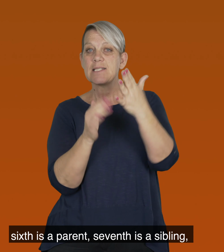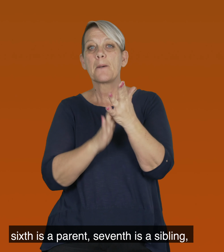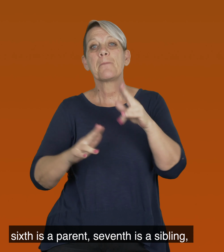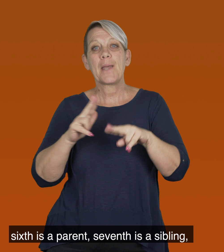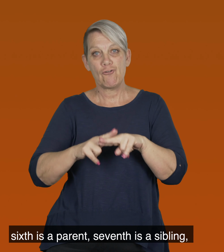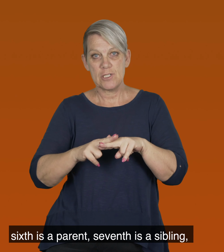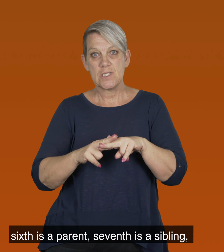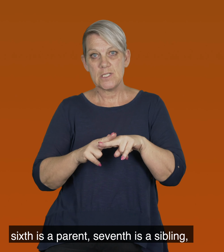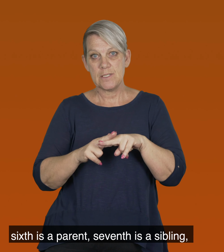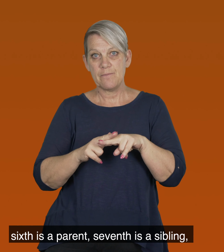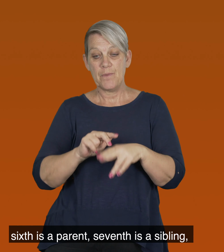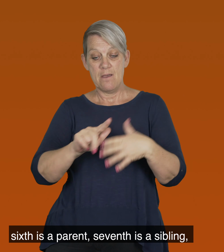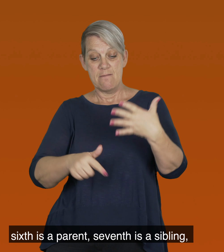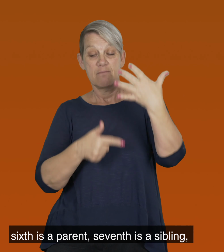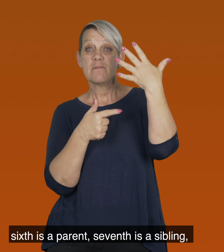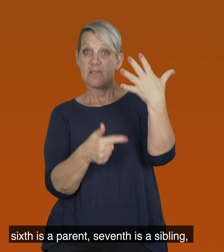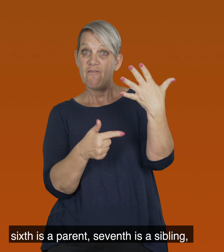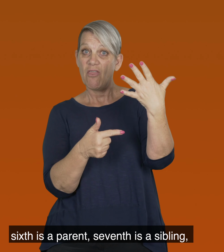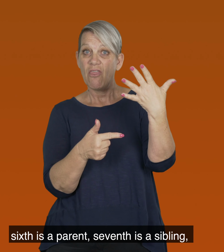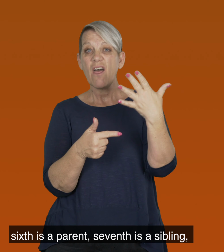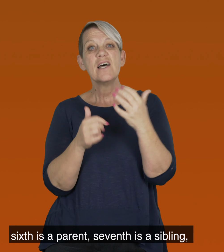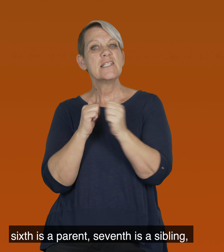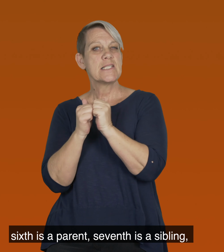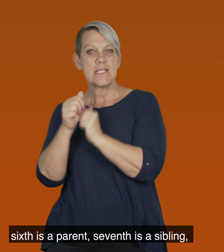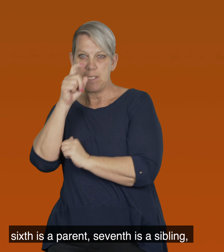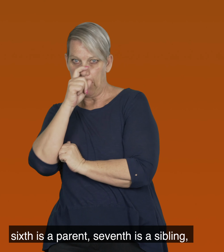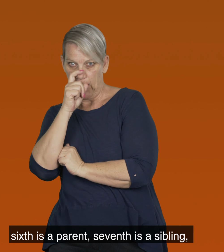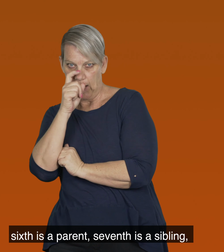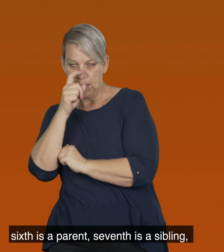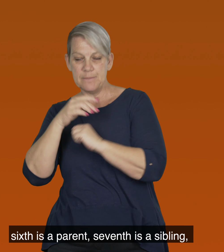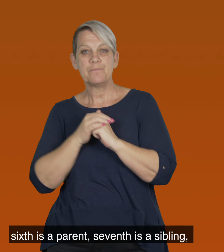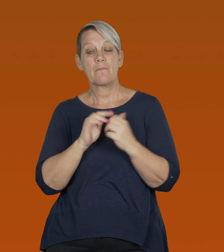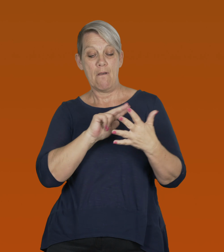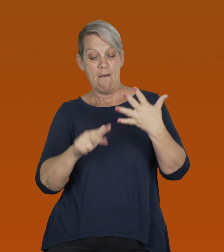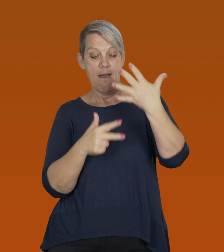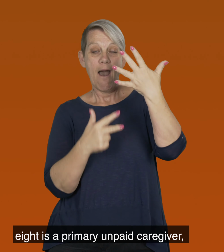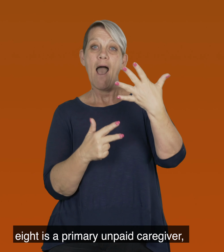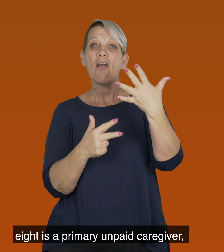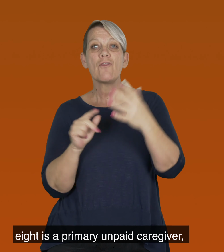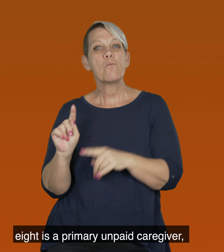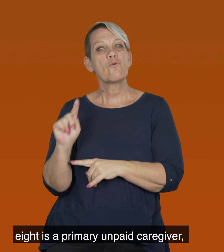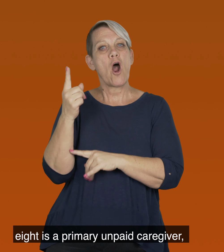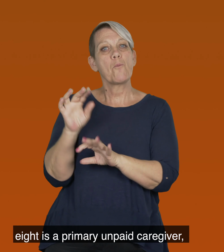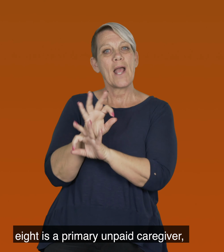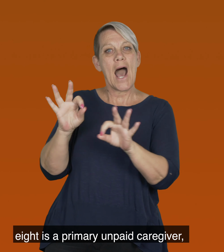Sixth is a parent. Seventh is a sibling. Eighth is a